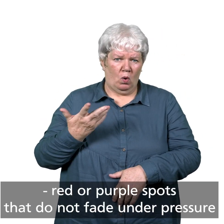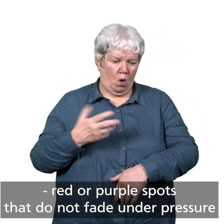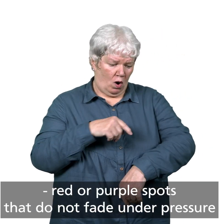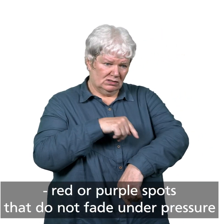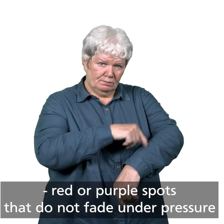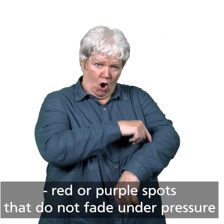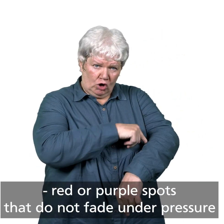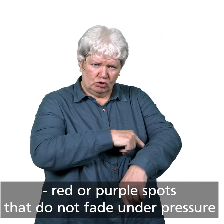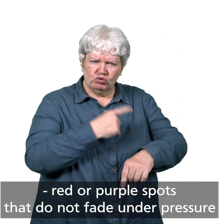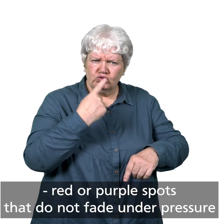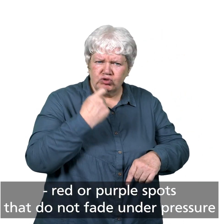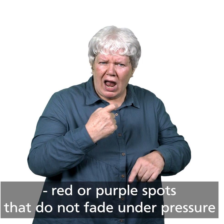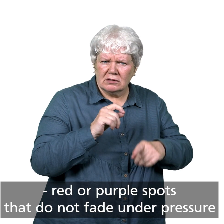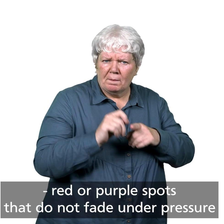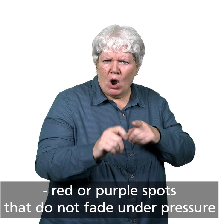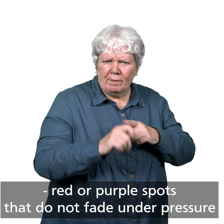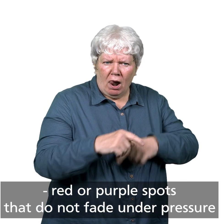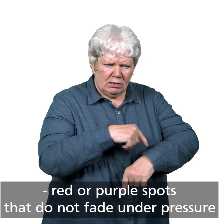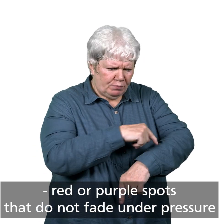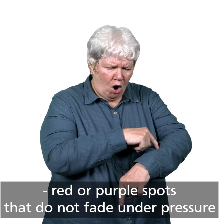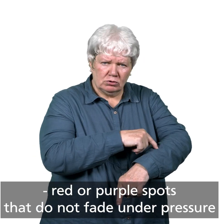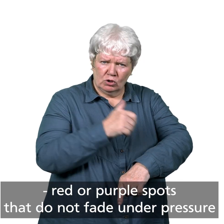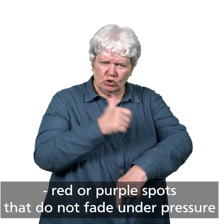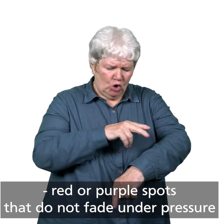red or purple spots that do not fade under pressure.